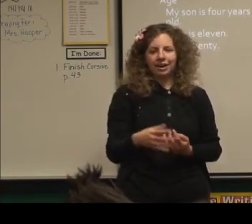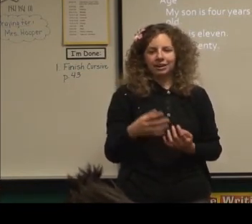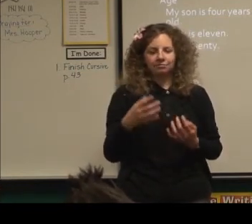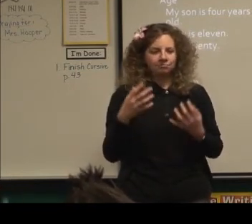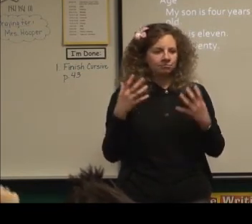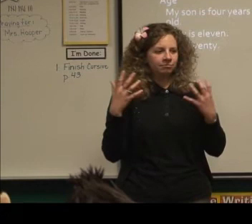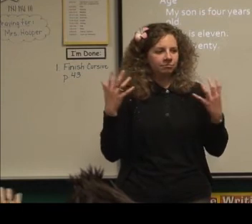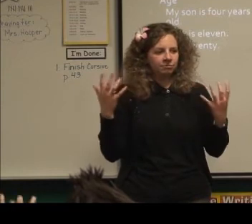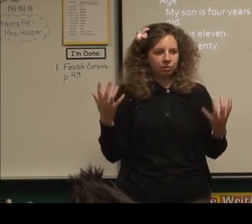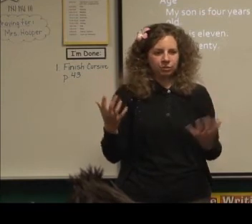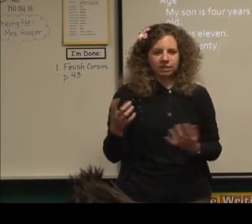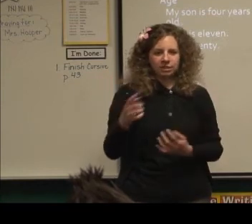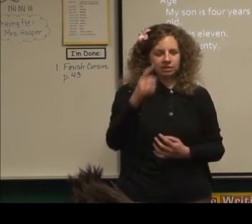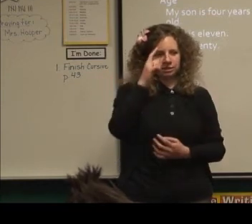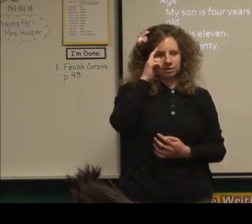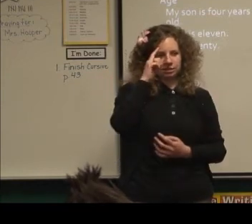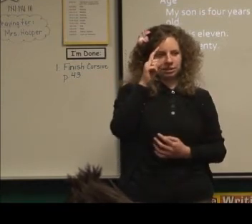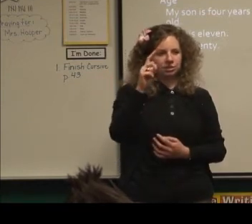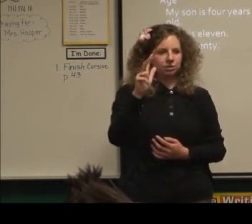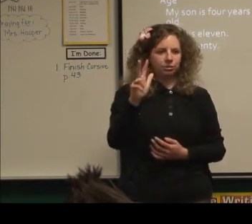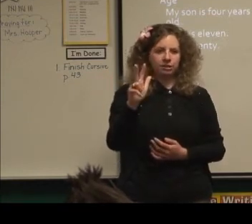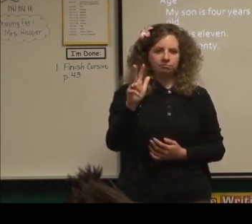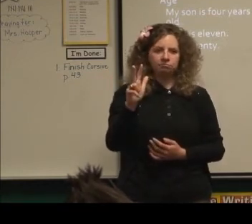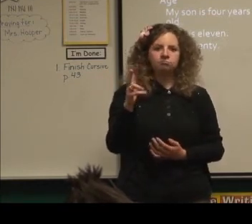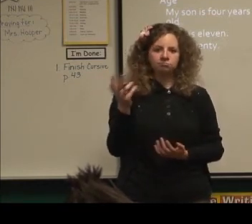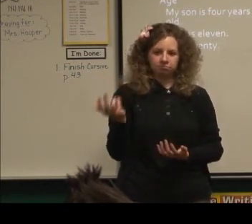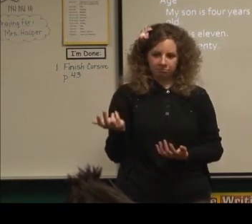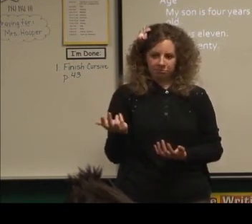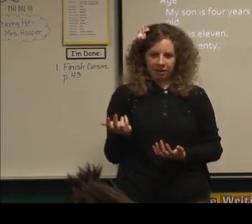like 3 cents, cents 3. Okay.